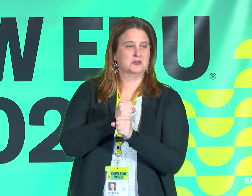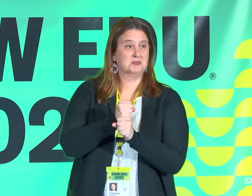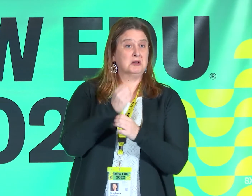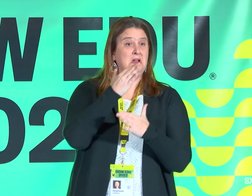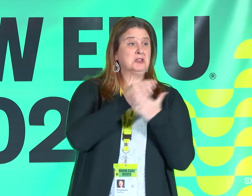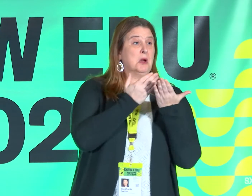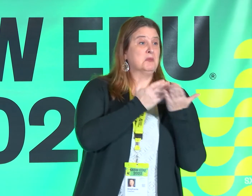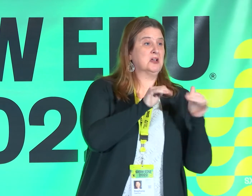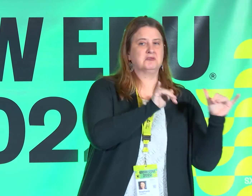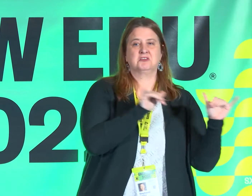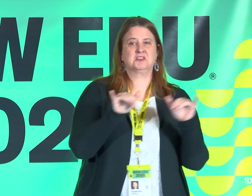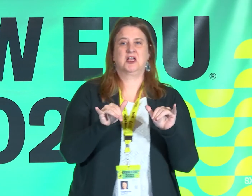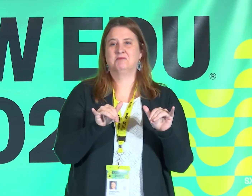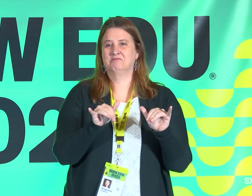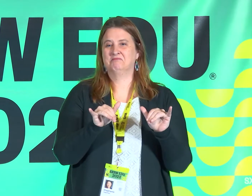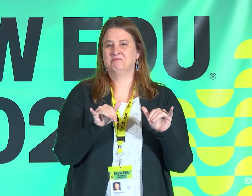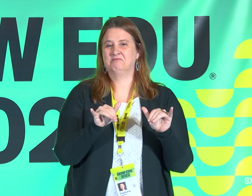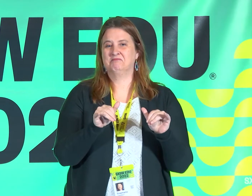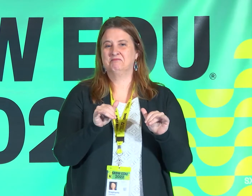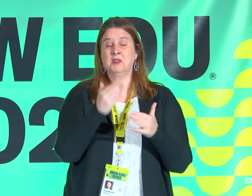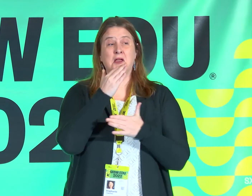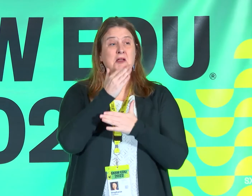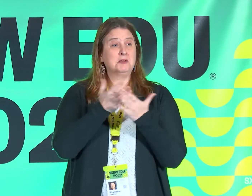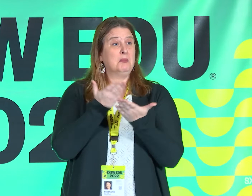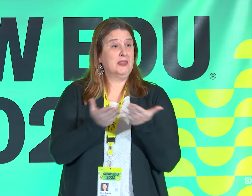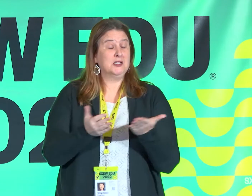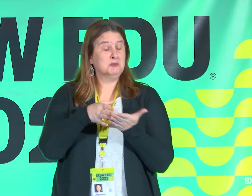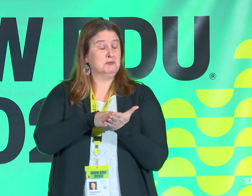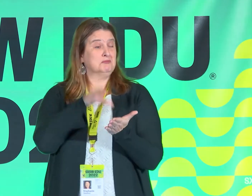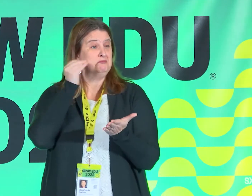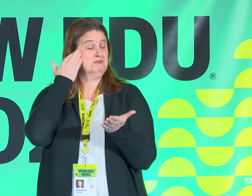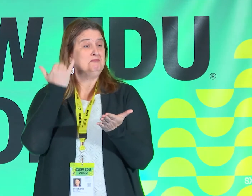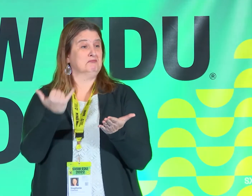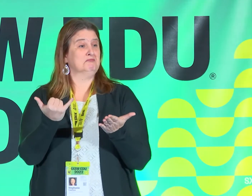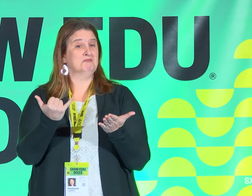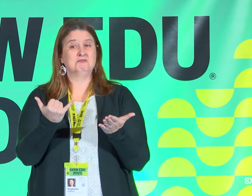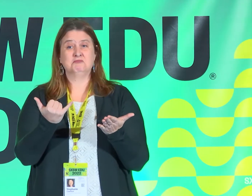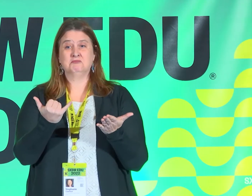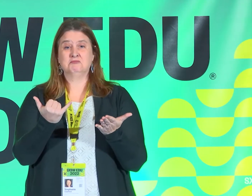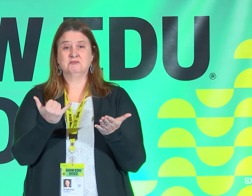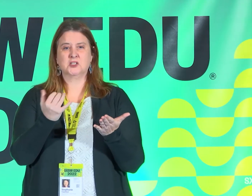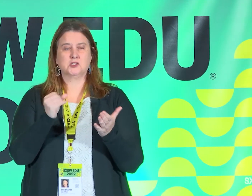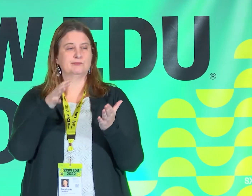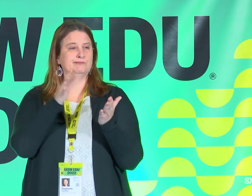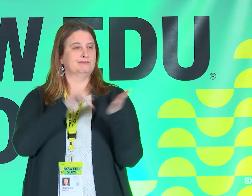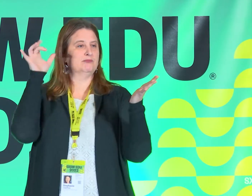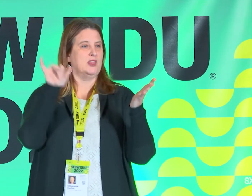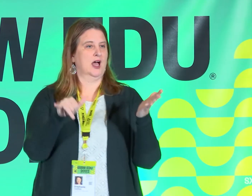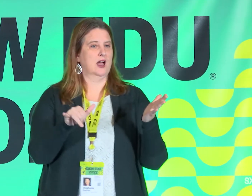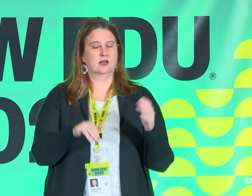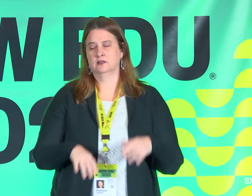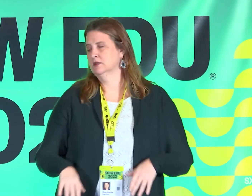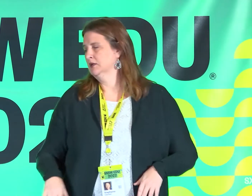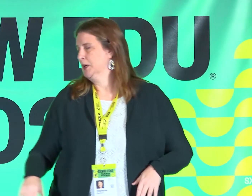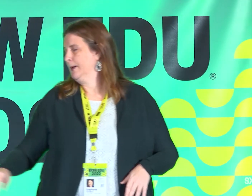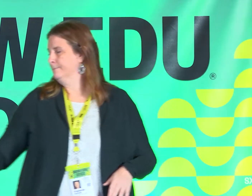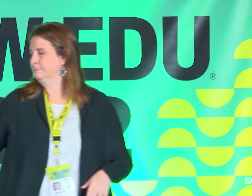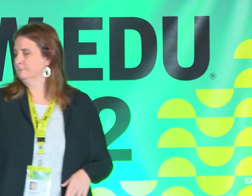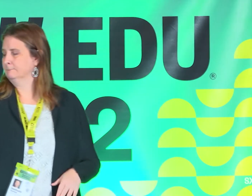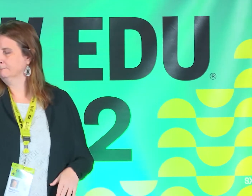30 years. Some things have remained the same. Other things we're learning now. And so we need to leverage that and